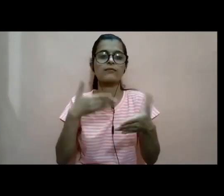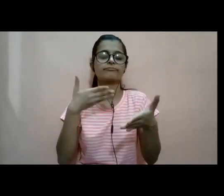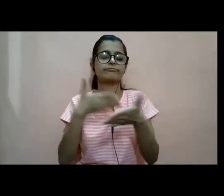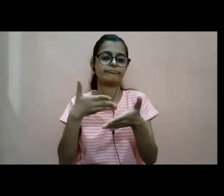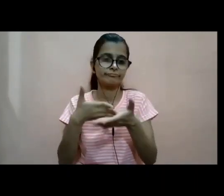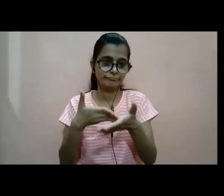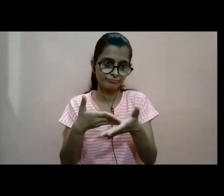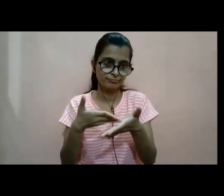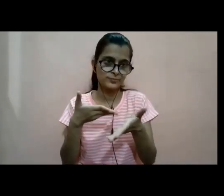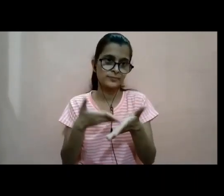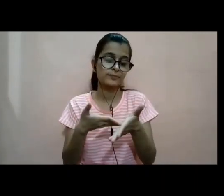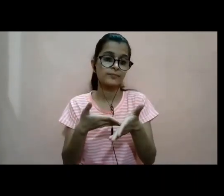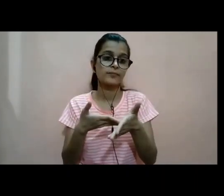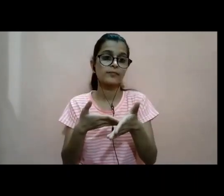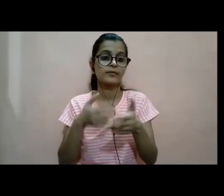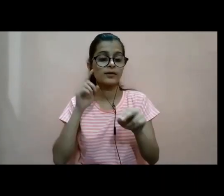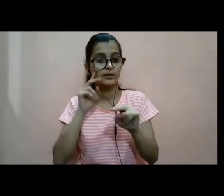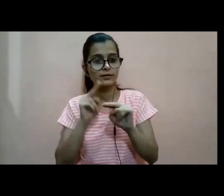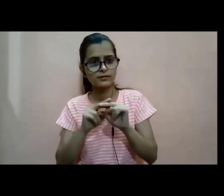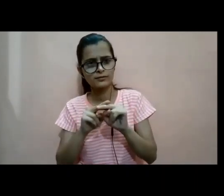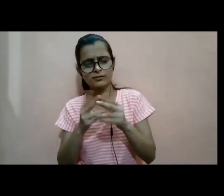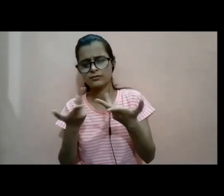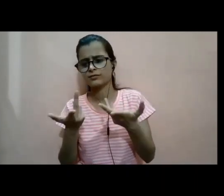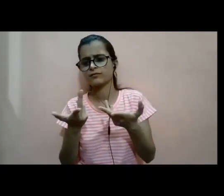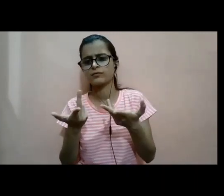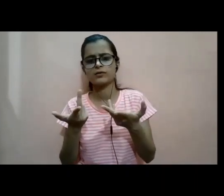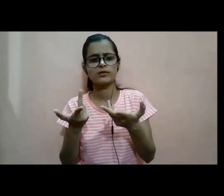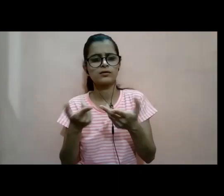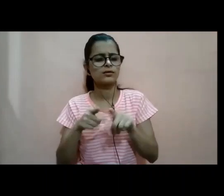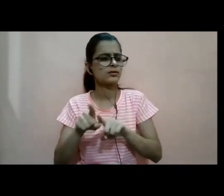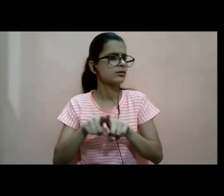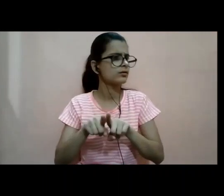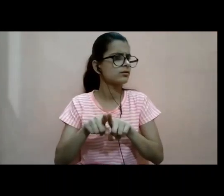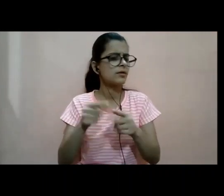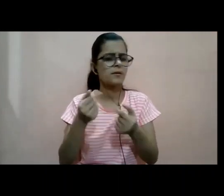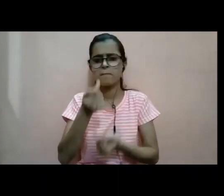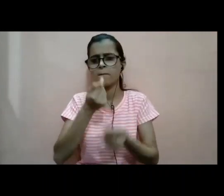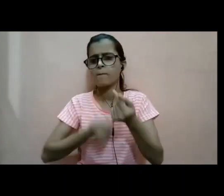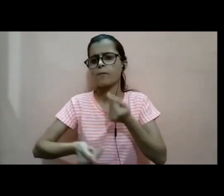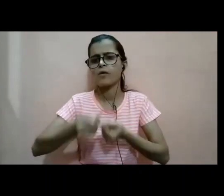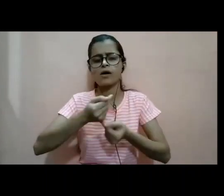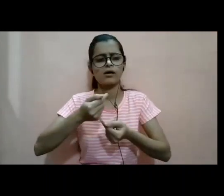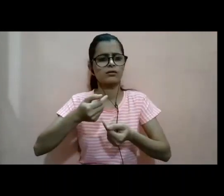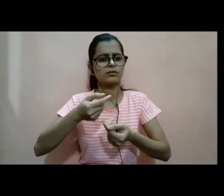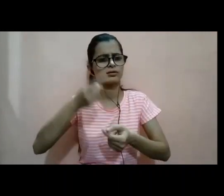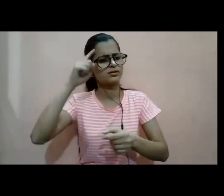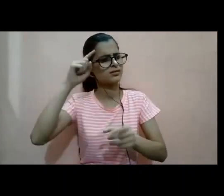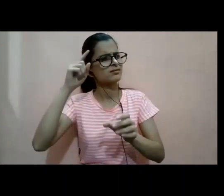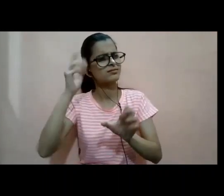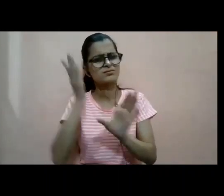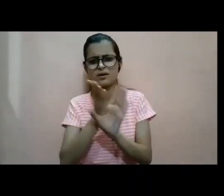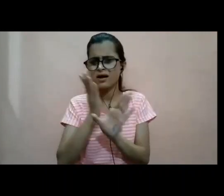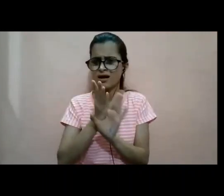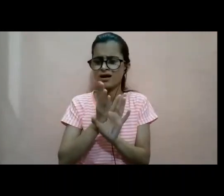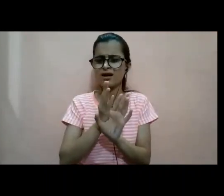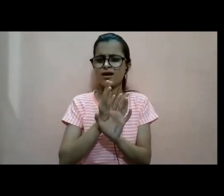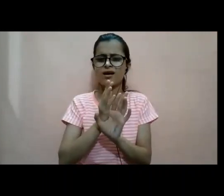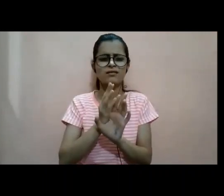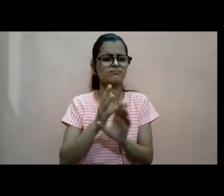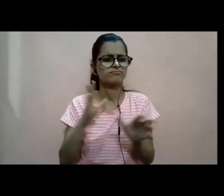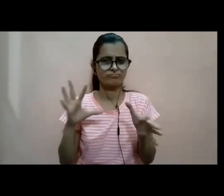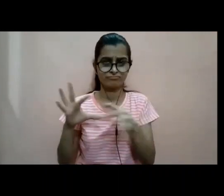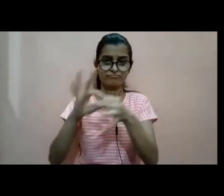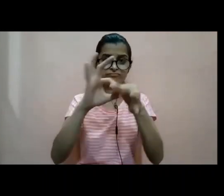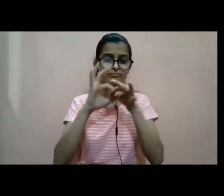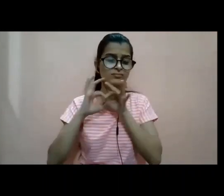If we are sitting with desire and it's allowing us to think politically and psychologically together, then I think